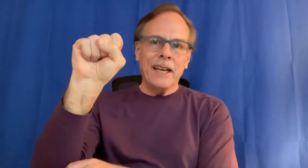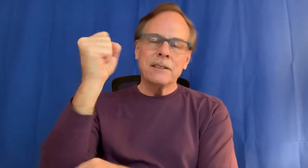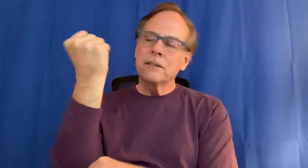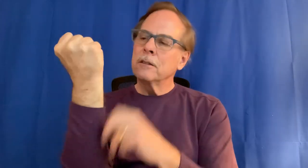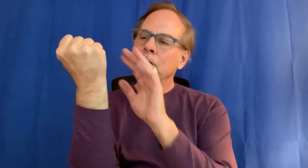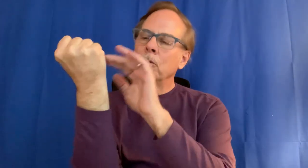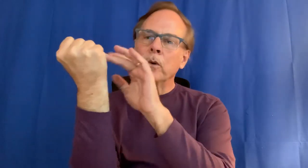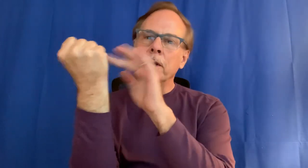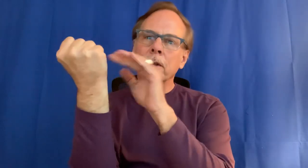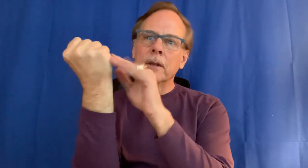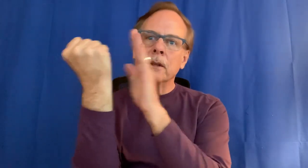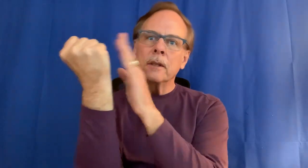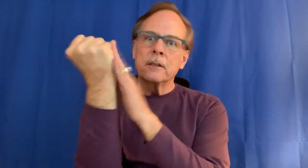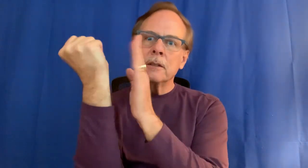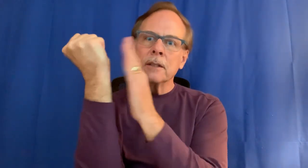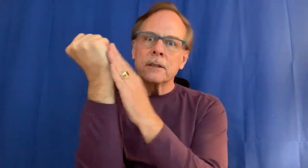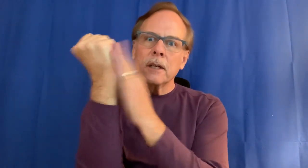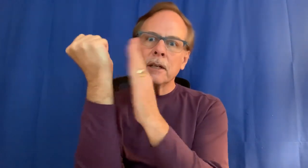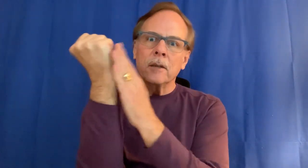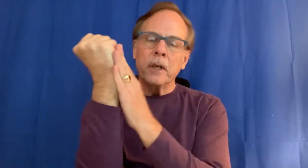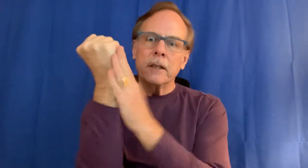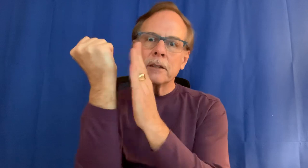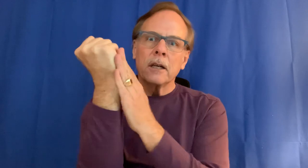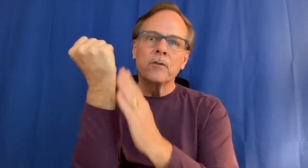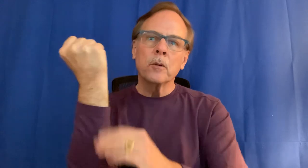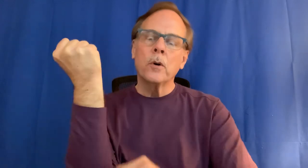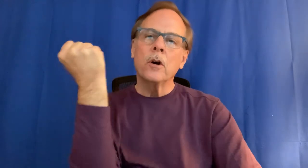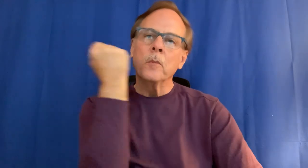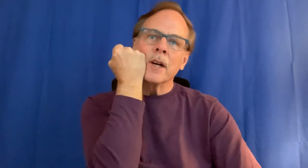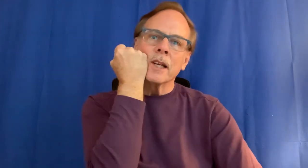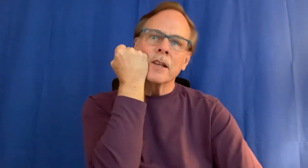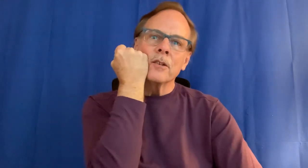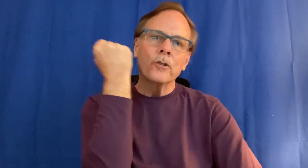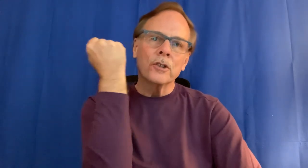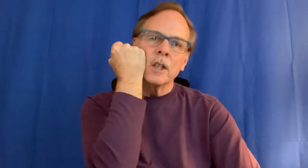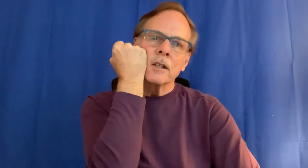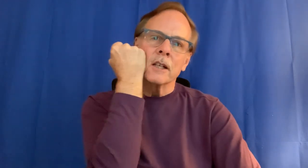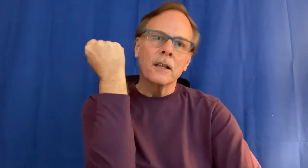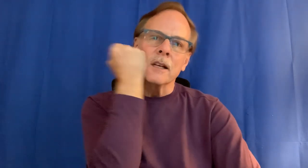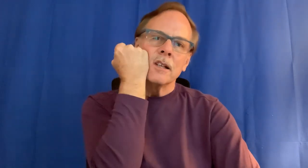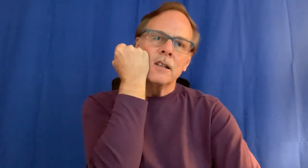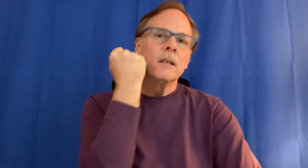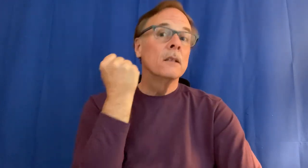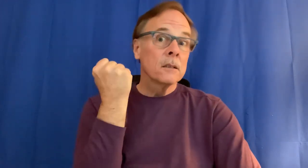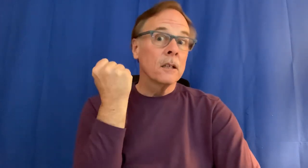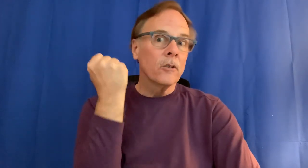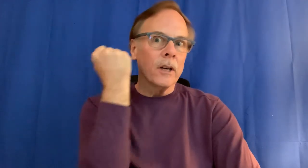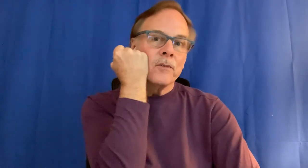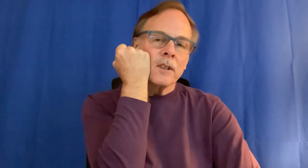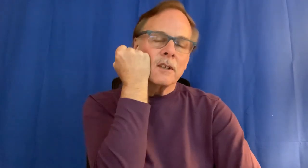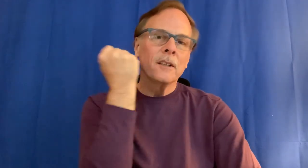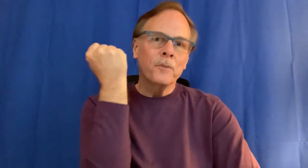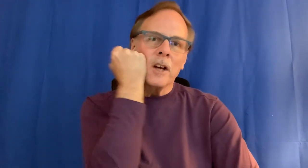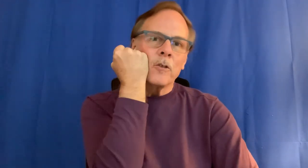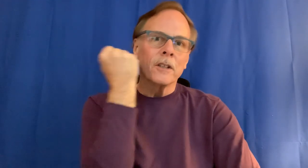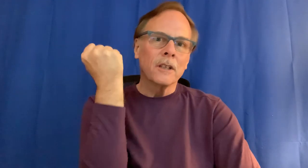S, with this side, the meat side of your palm against your cheek like that. It's kind of graphic. I always think of it,